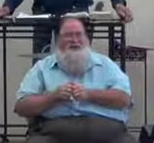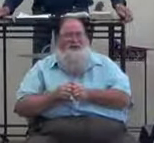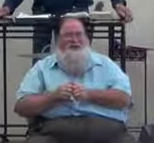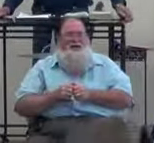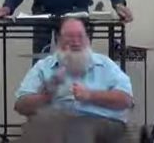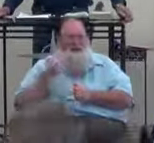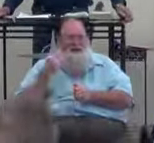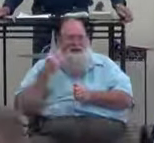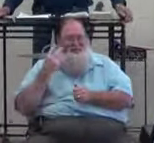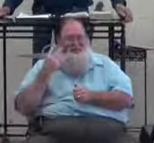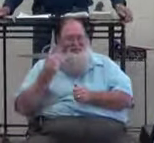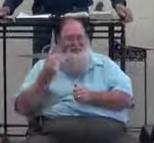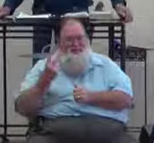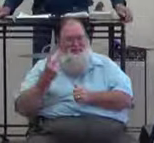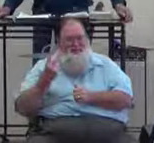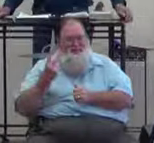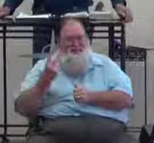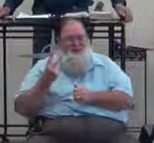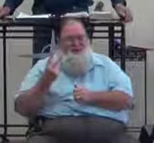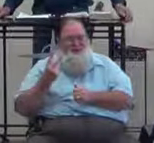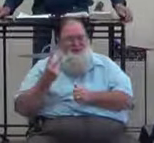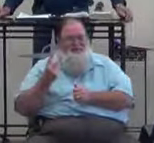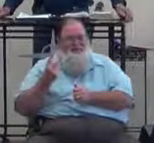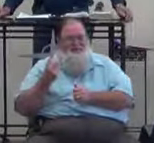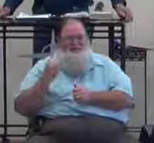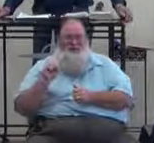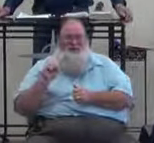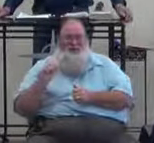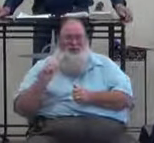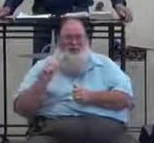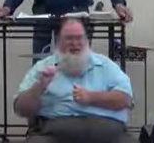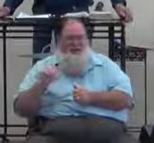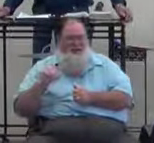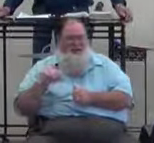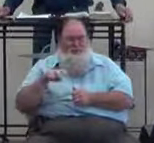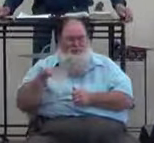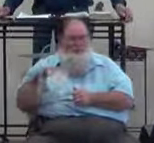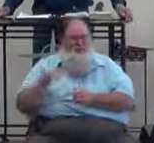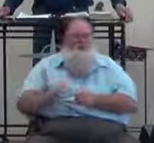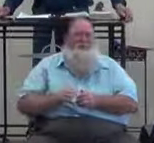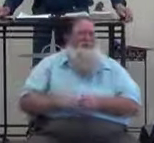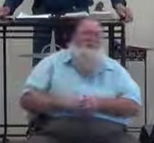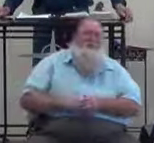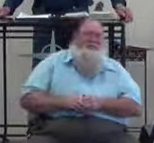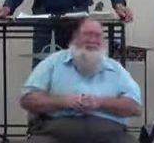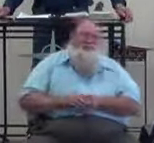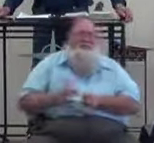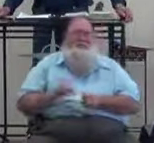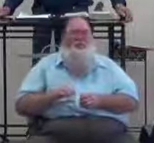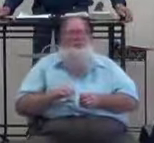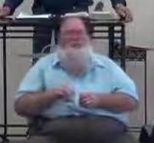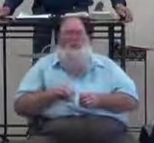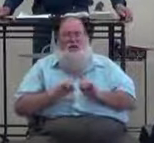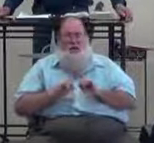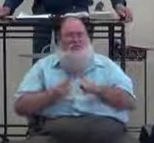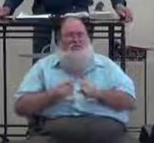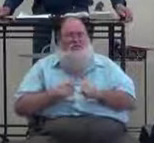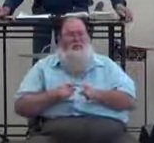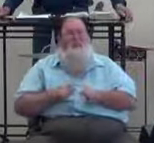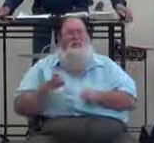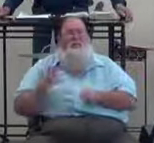doing. I had an amazing time when I went for 2 weeks, and I got to stay in Jerusalem for 7 days. I